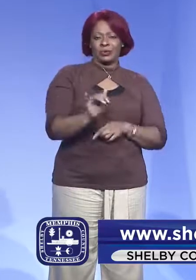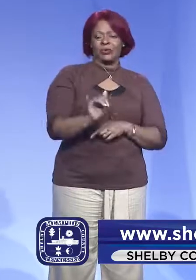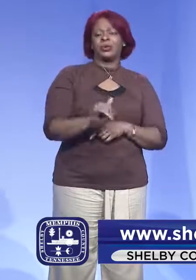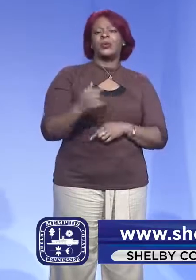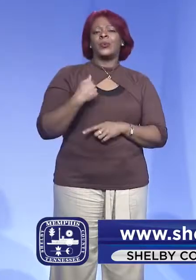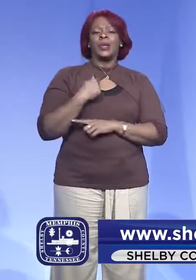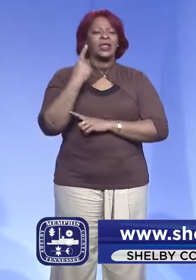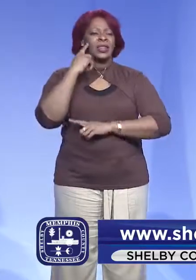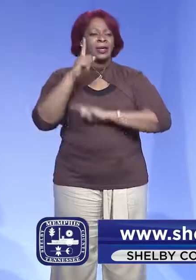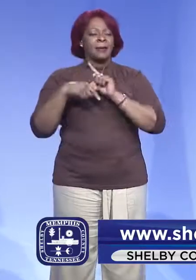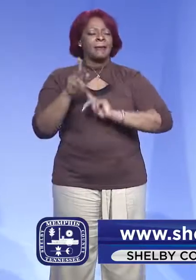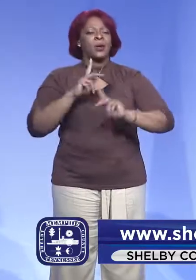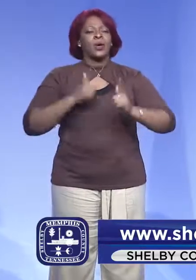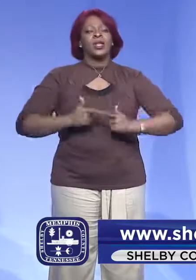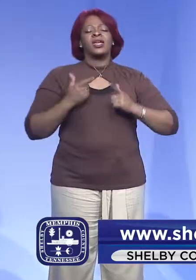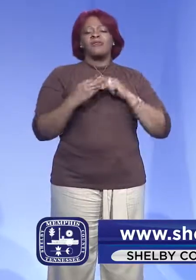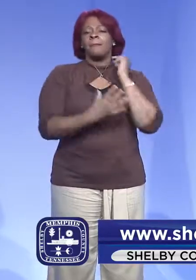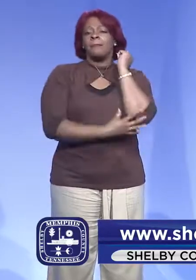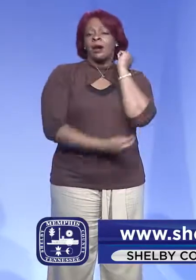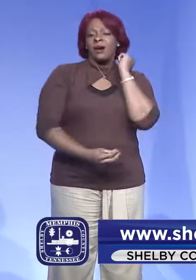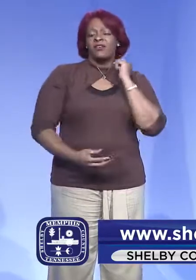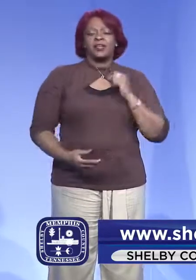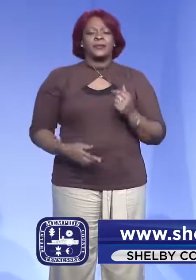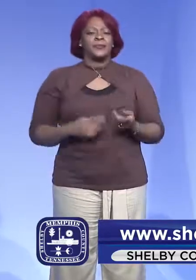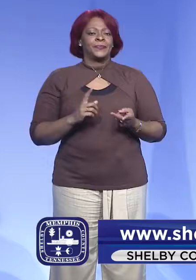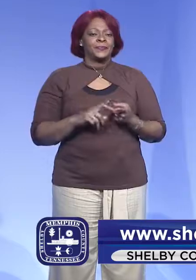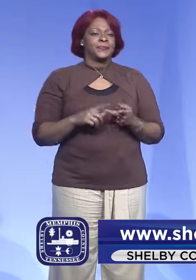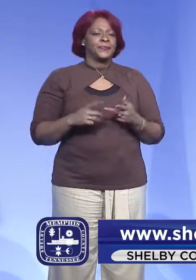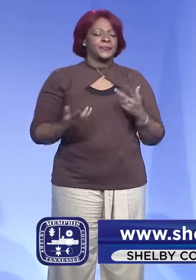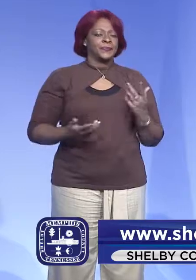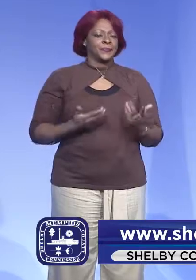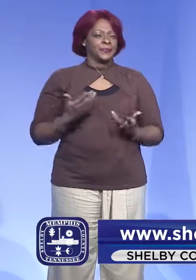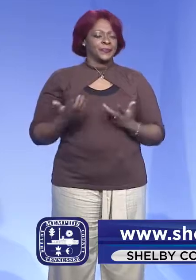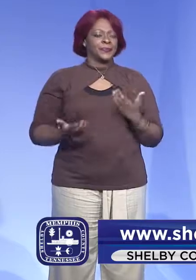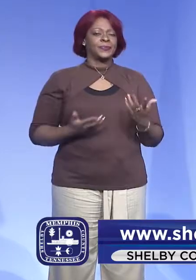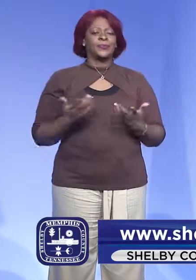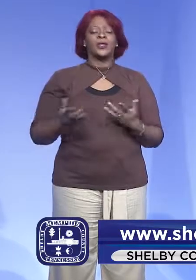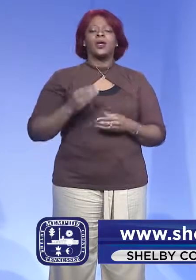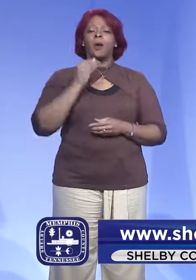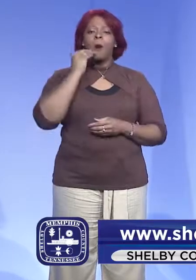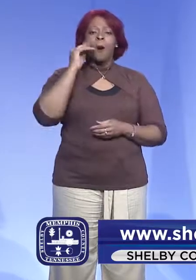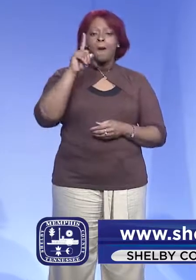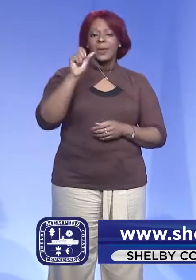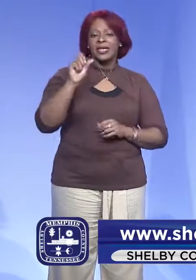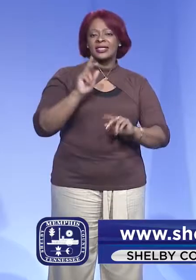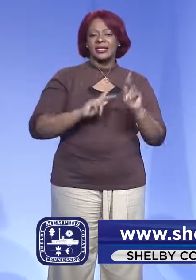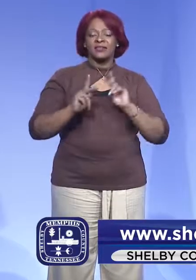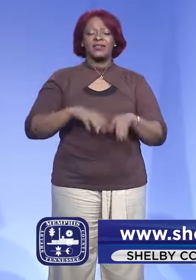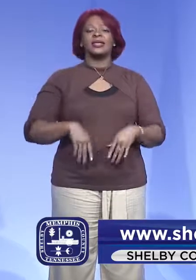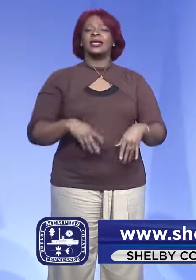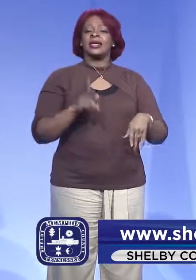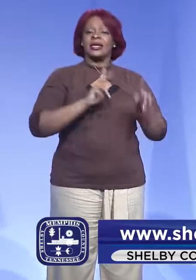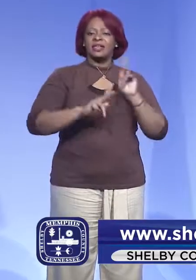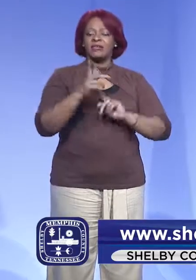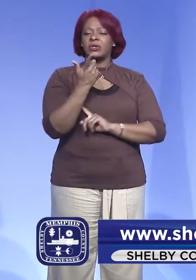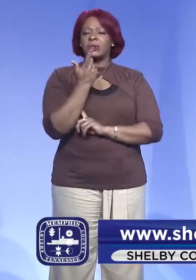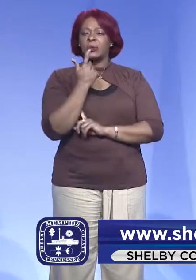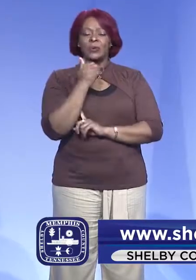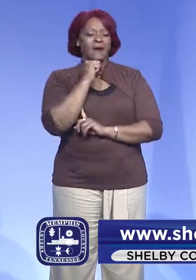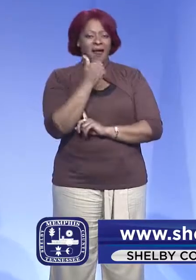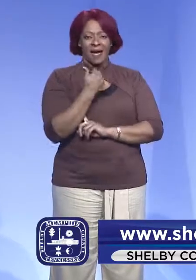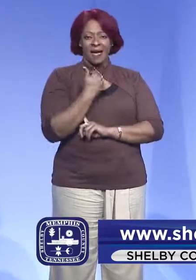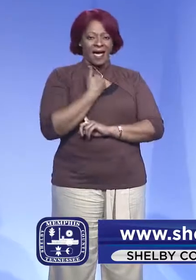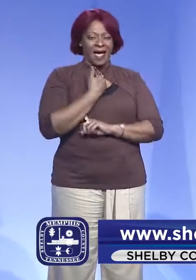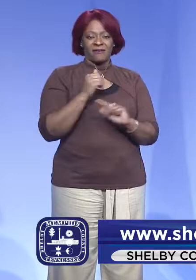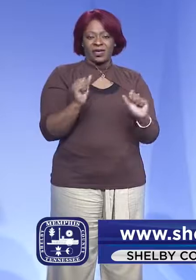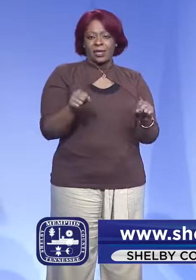think about people who live in poverty. There are the homeless, individuals that do not have